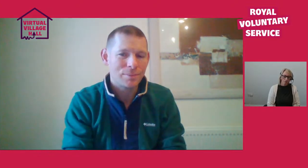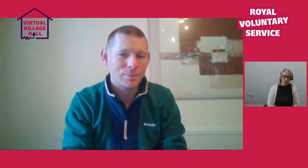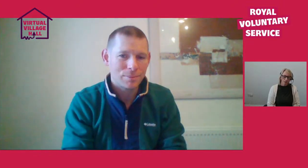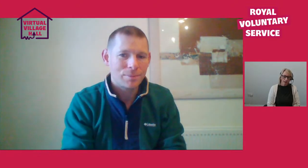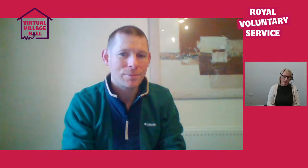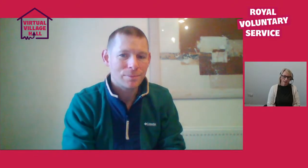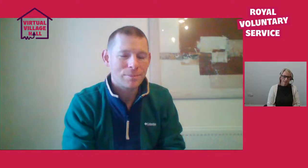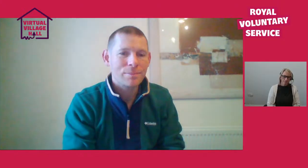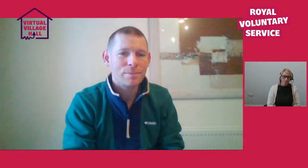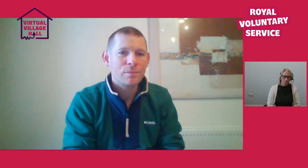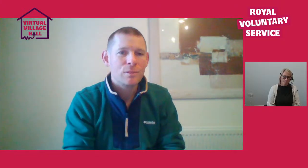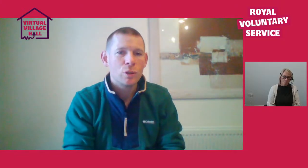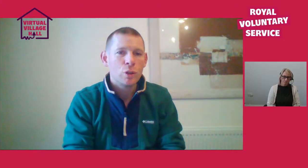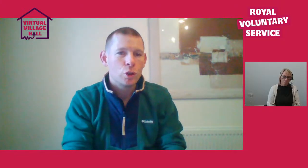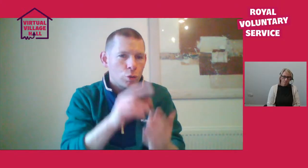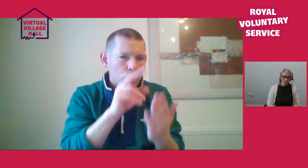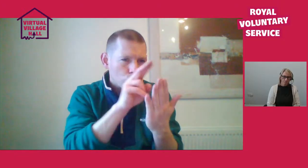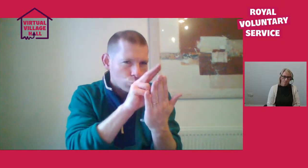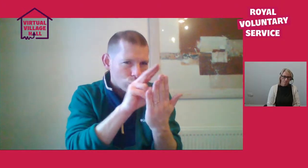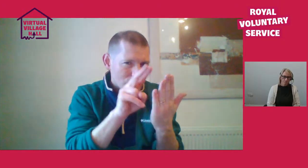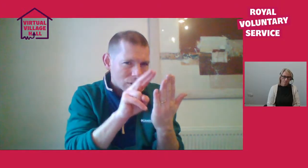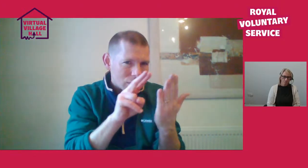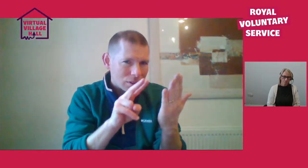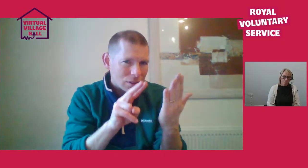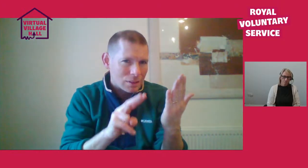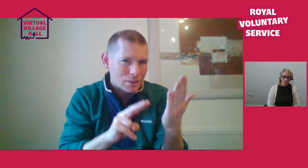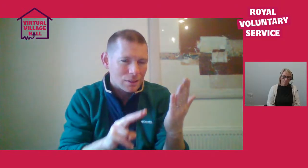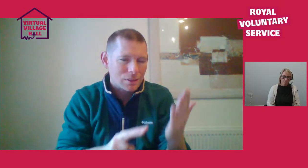And number 10.